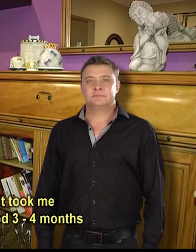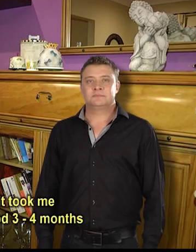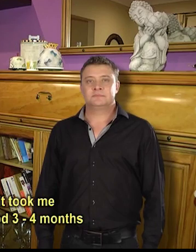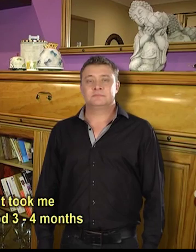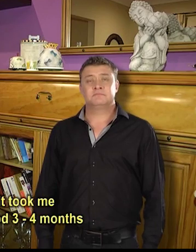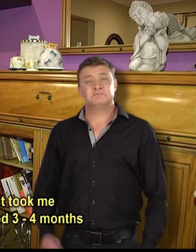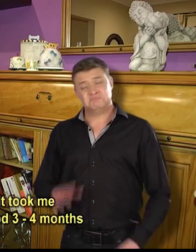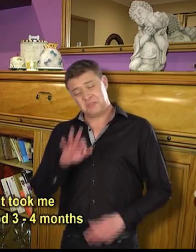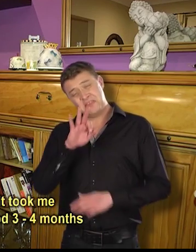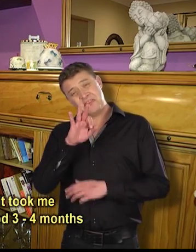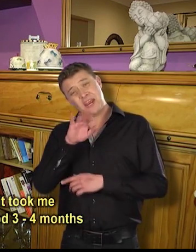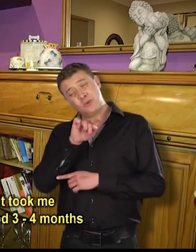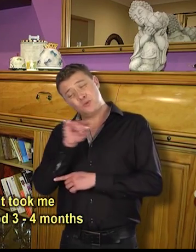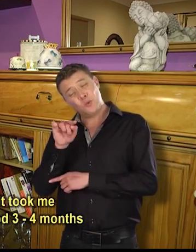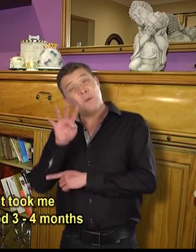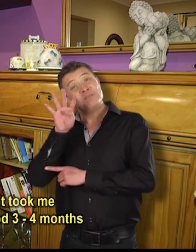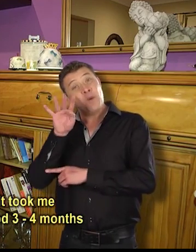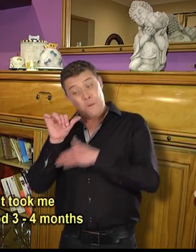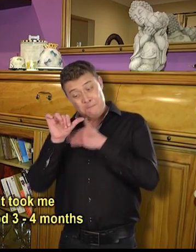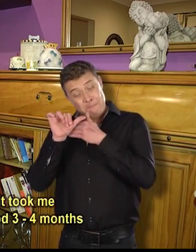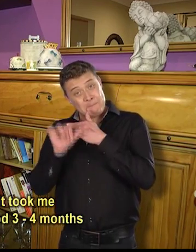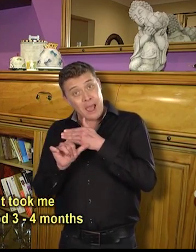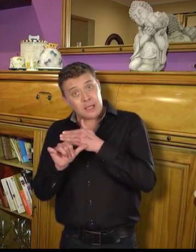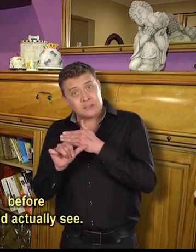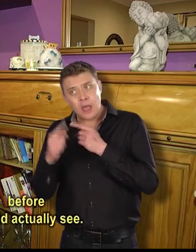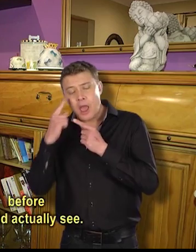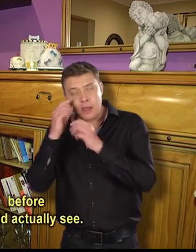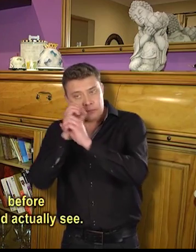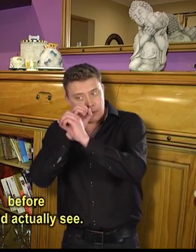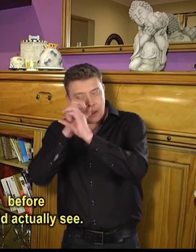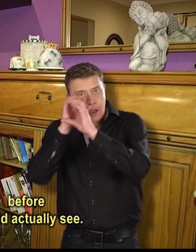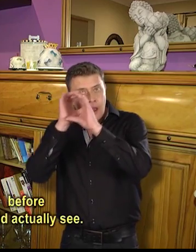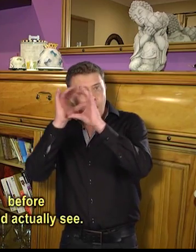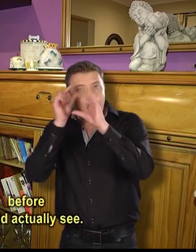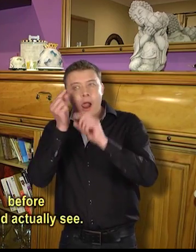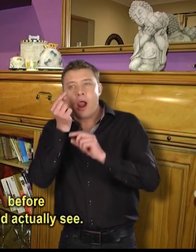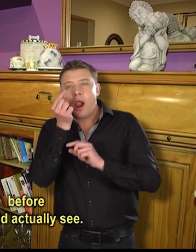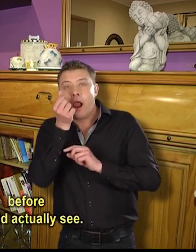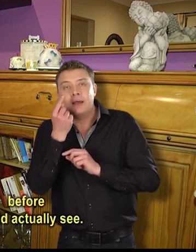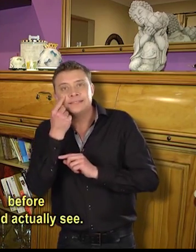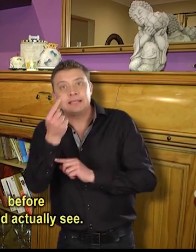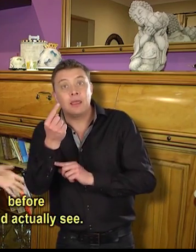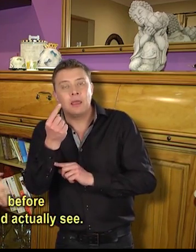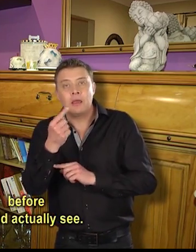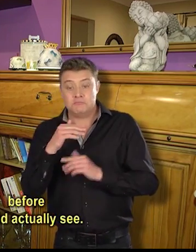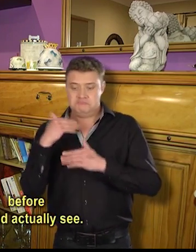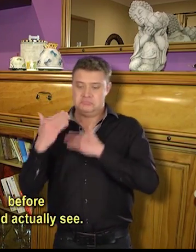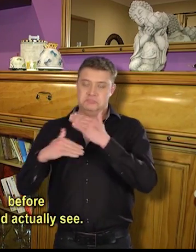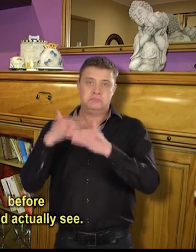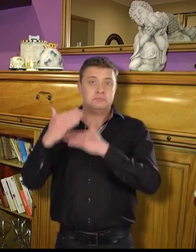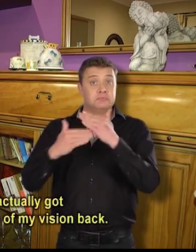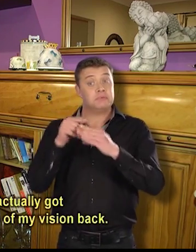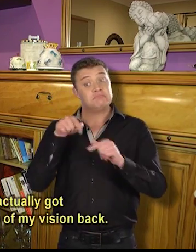It took me at least a good 3-4 months before I could actually see